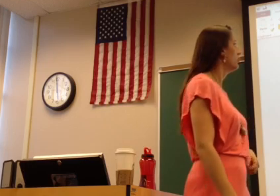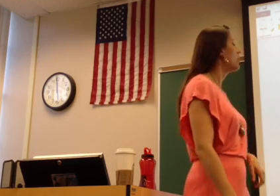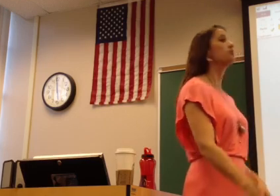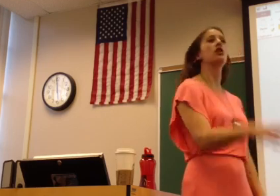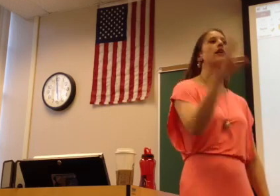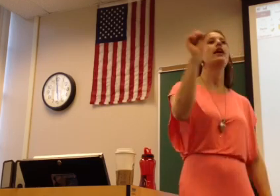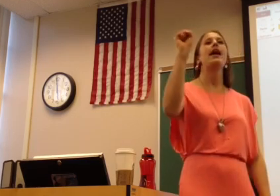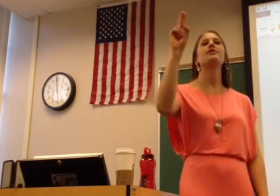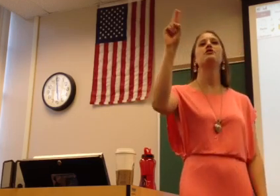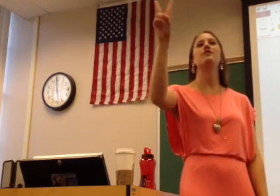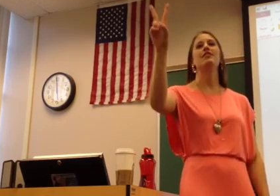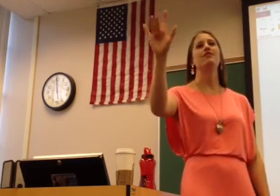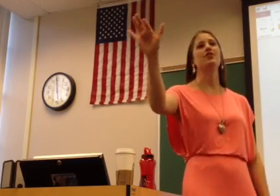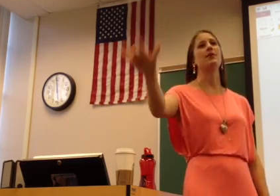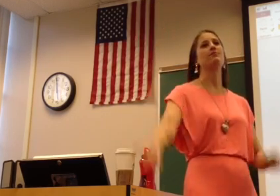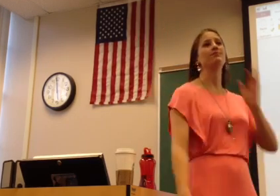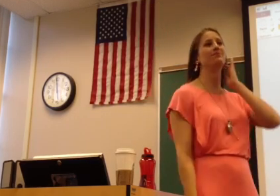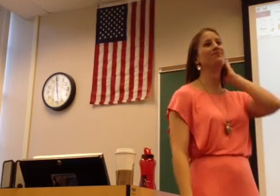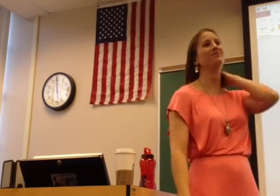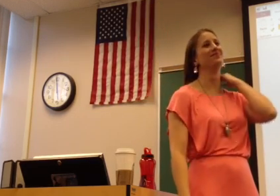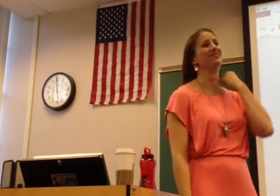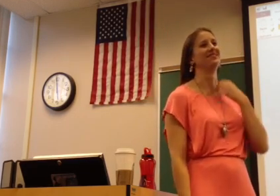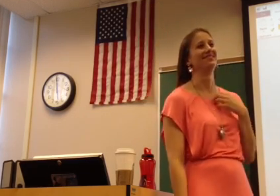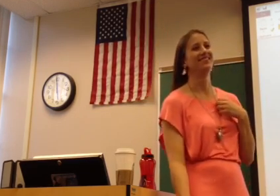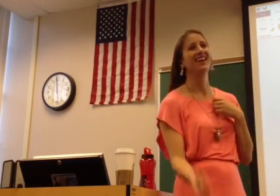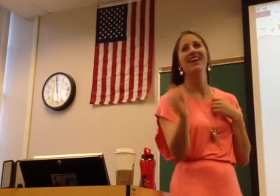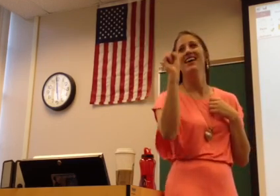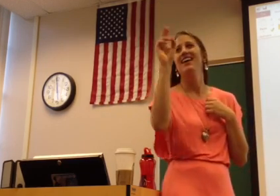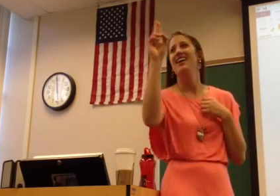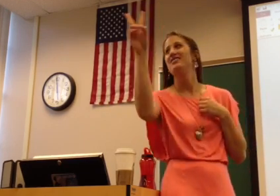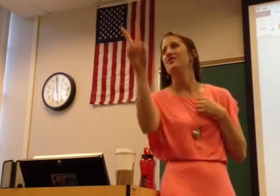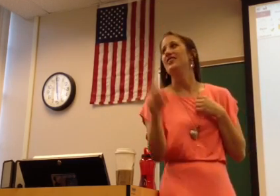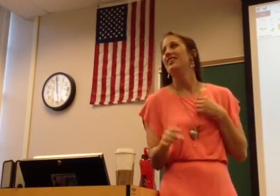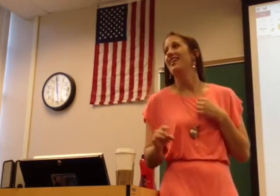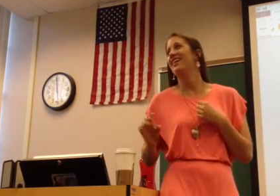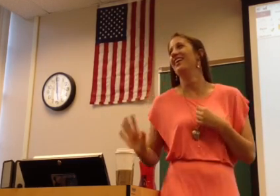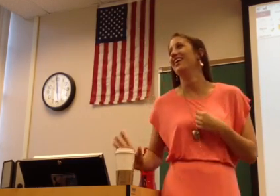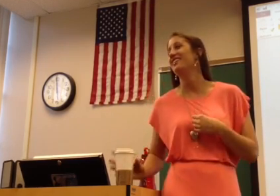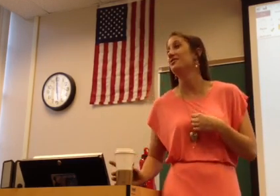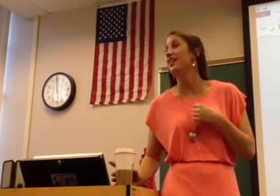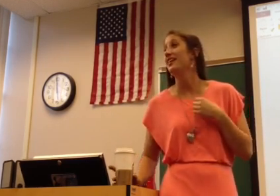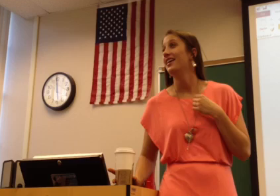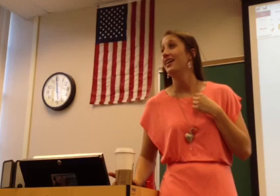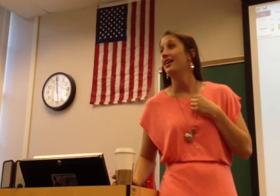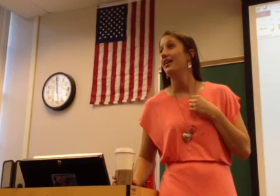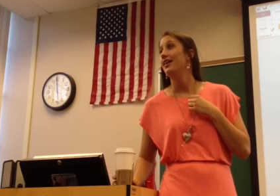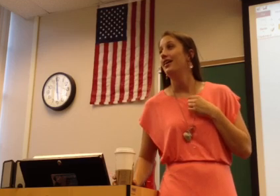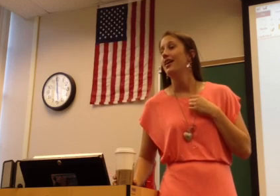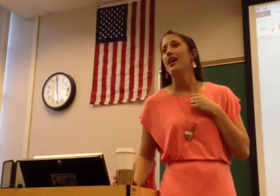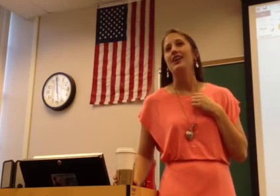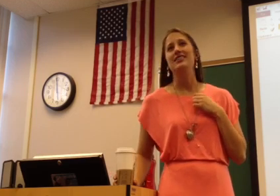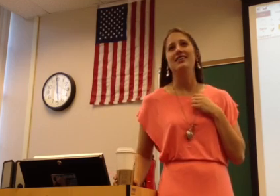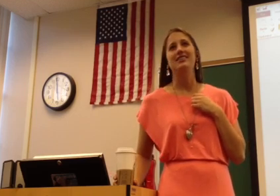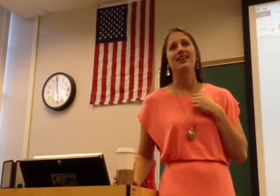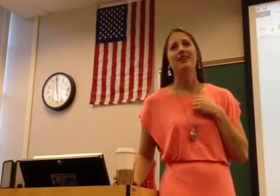Oh, sorry. SUV. Finger spell. So you lied to us about the truck, huh? Do what? You said that was the only one finger spell. I did, didn't I?